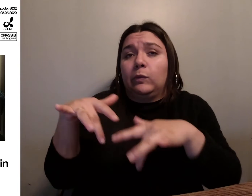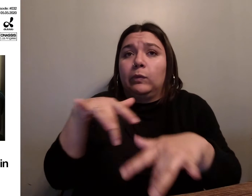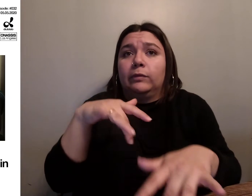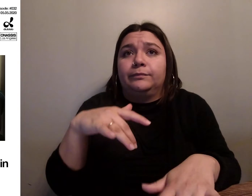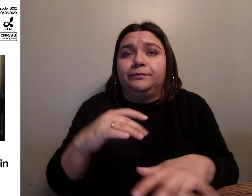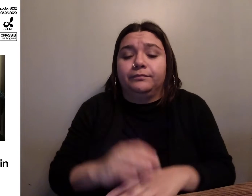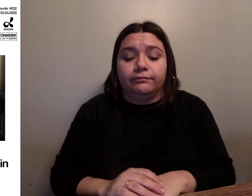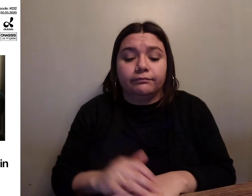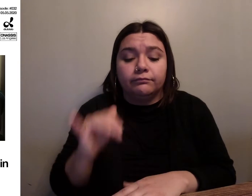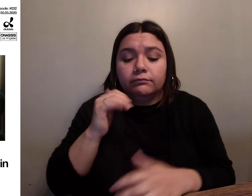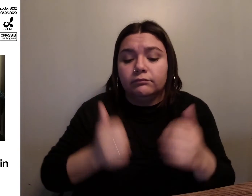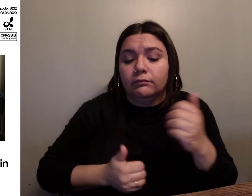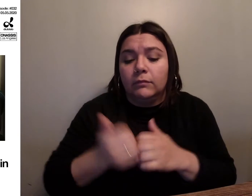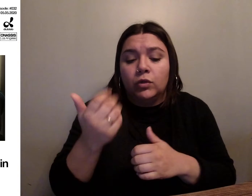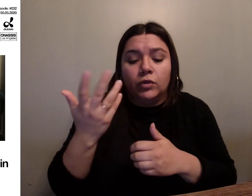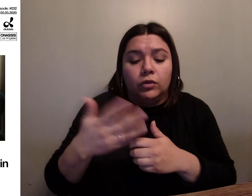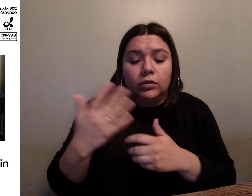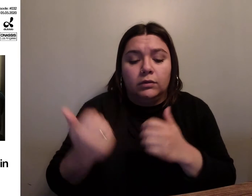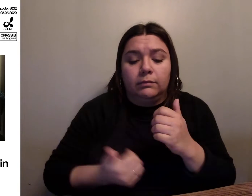collections